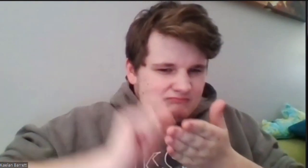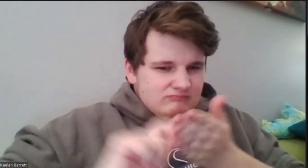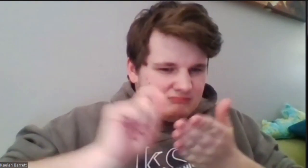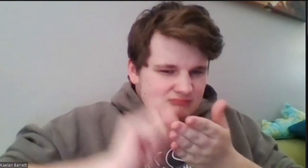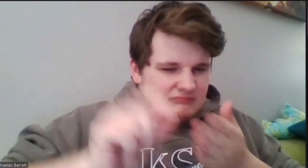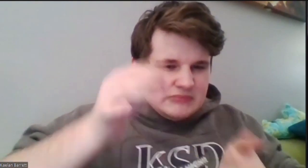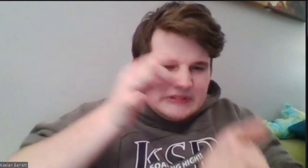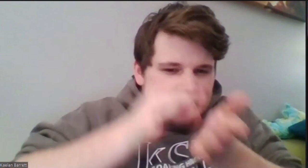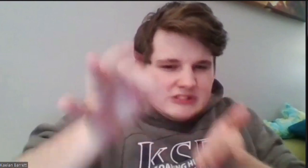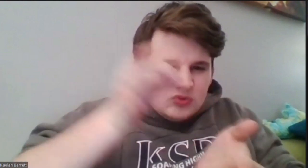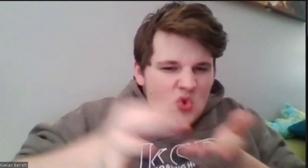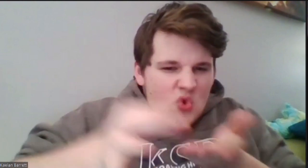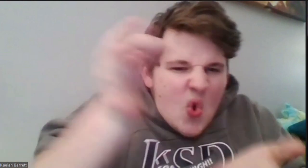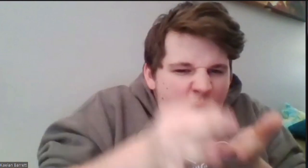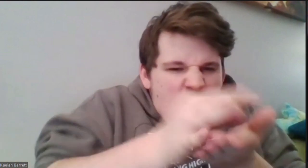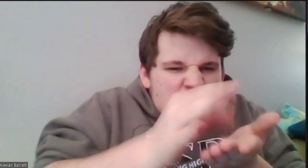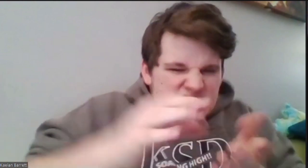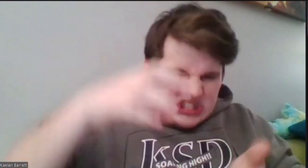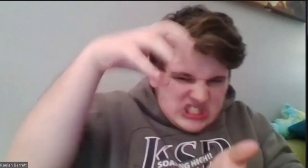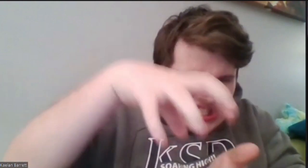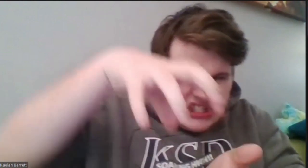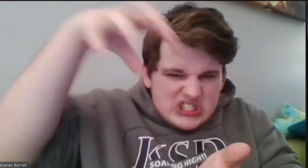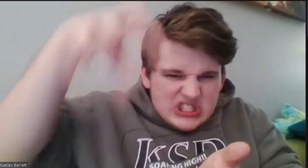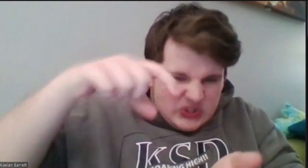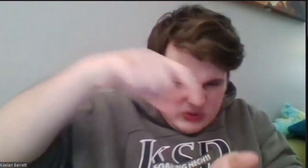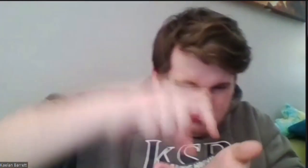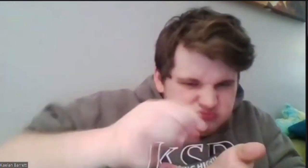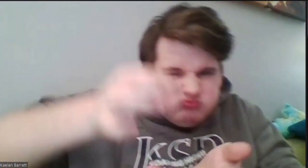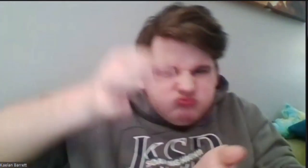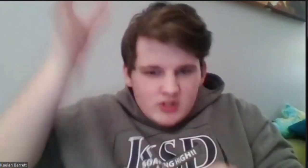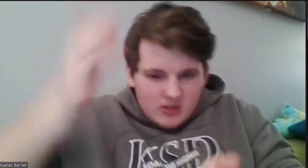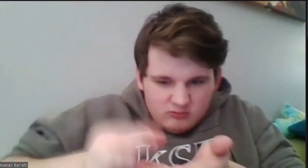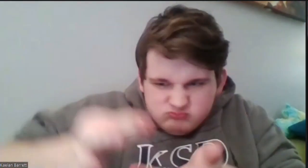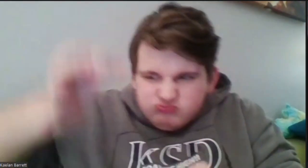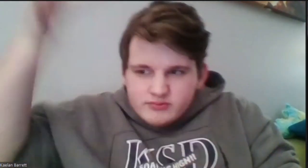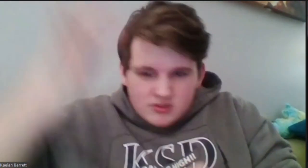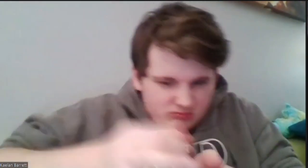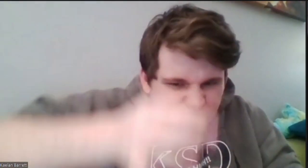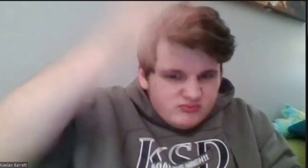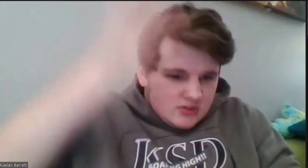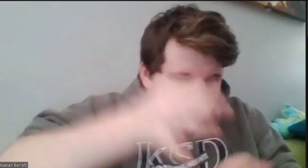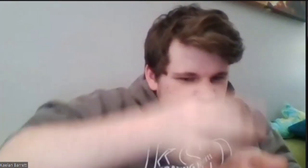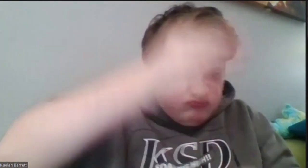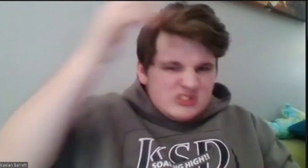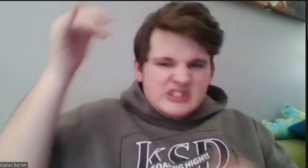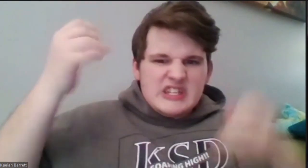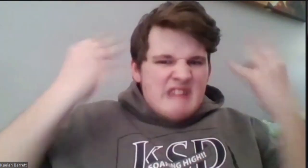Scrooge diligently stays back to work. He's counting his coins. He's making stacks upon stacks of all his money that he